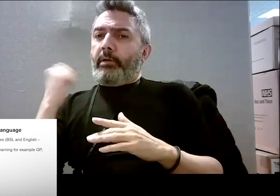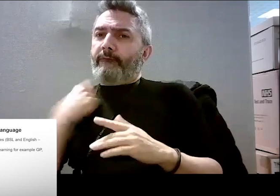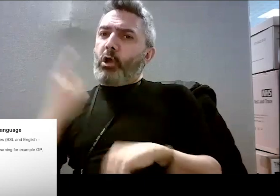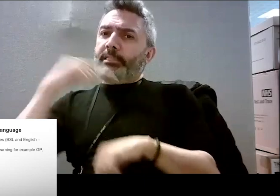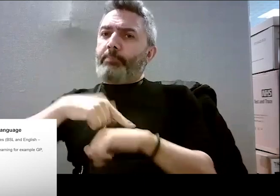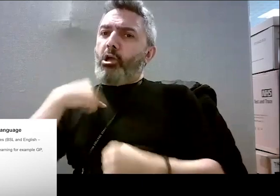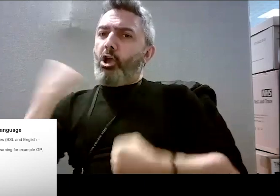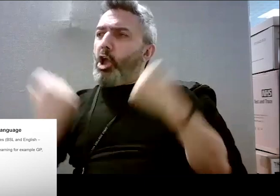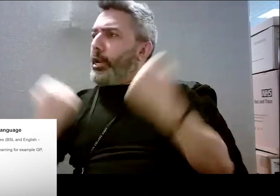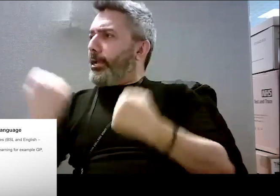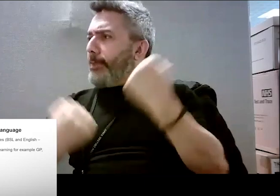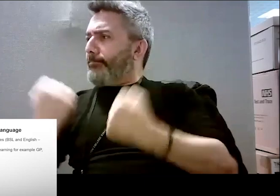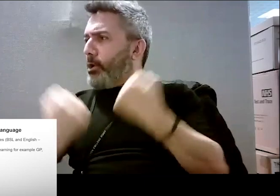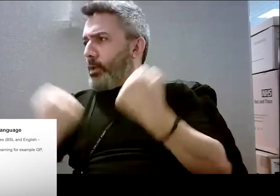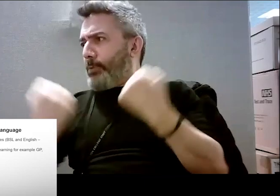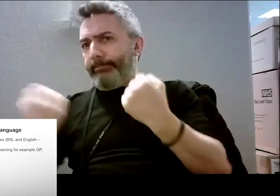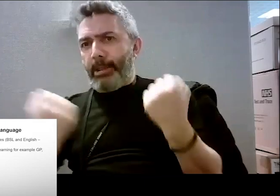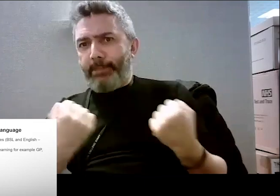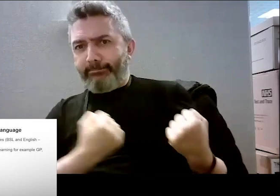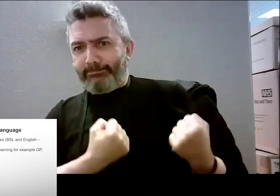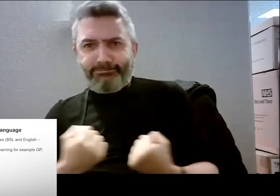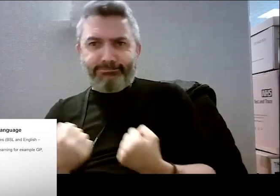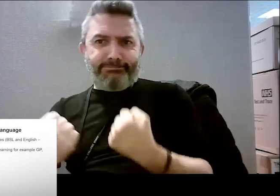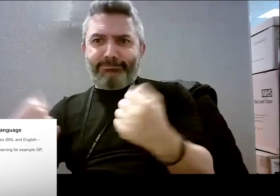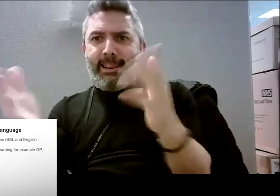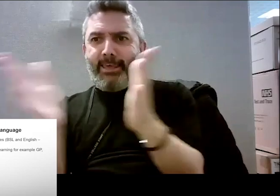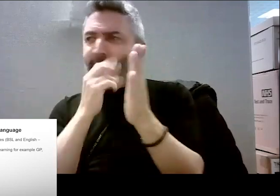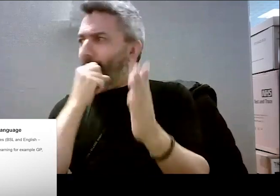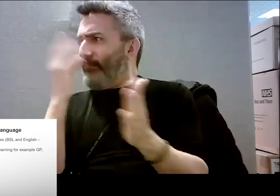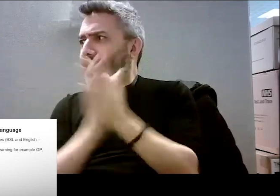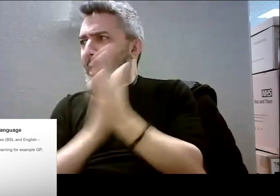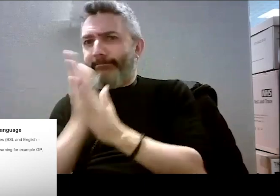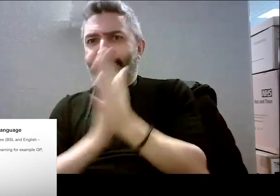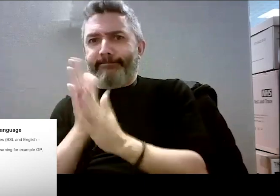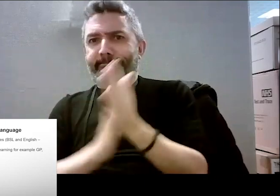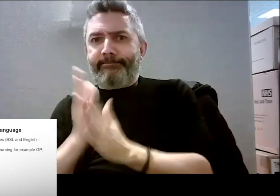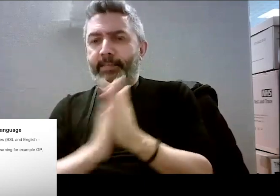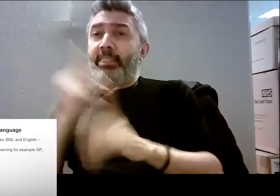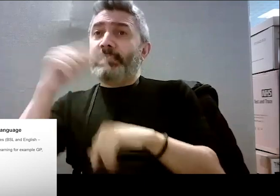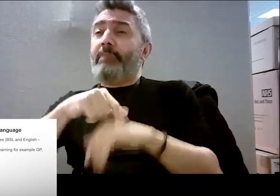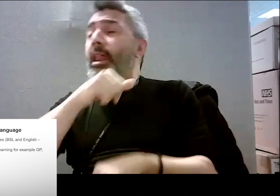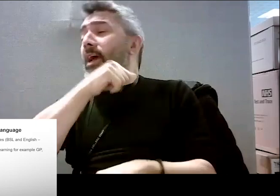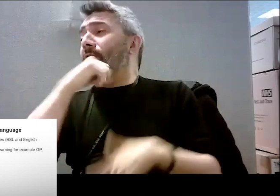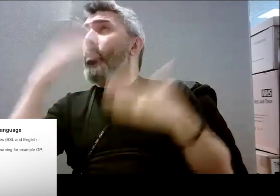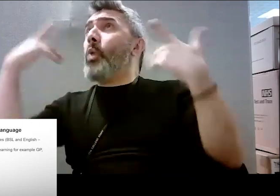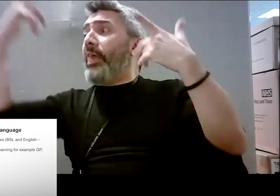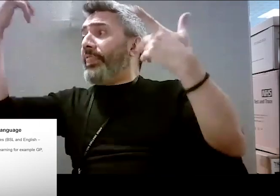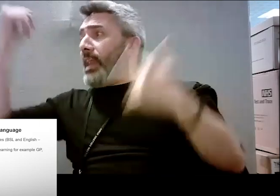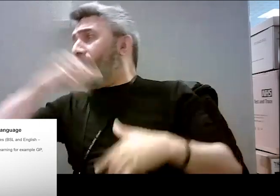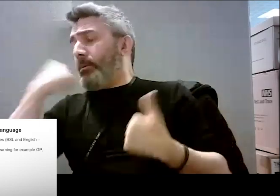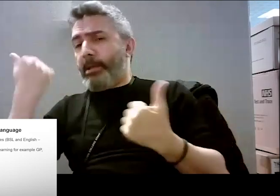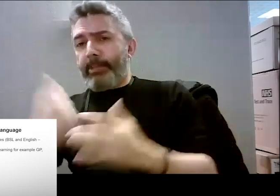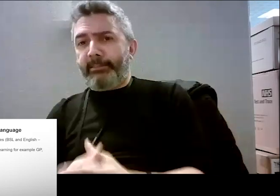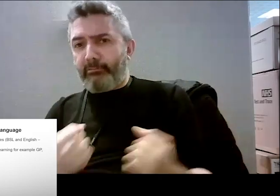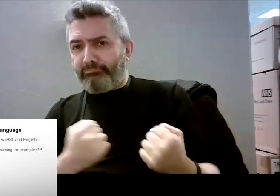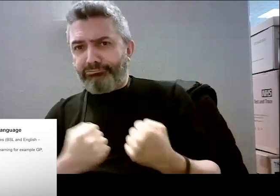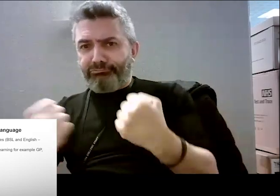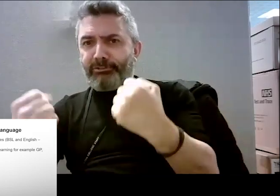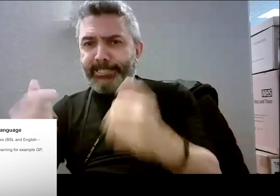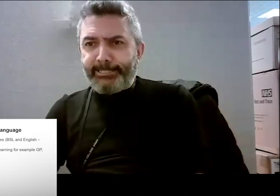room, maybe. I remember a few years ago, I was really very proud. I got a new car. The weather was great, so